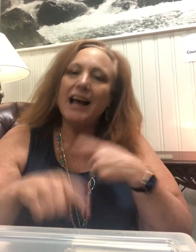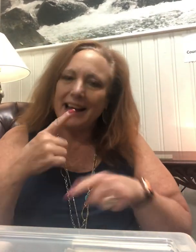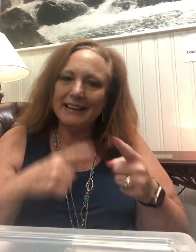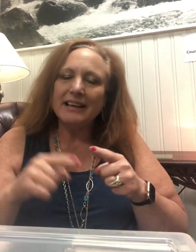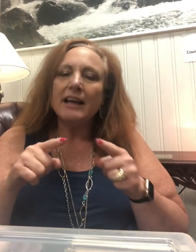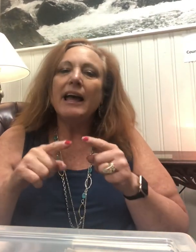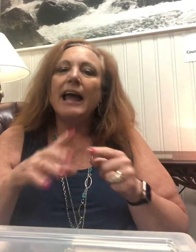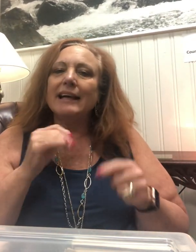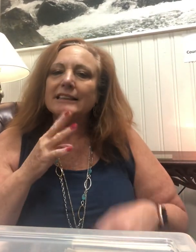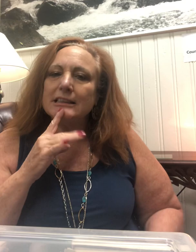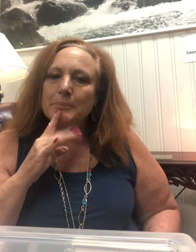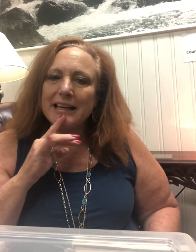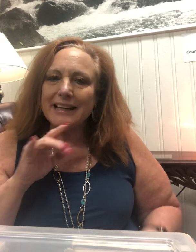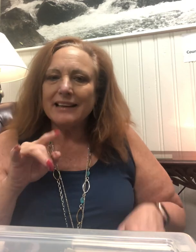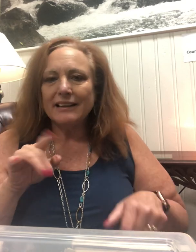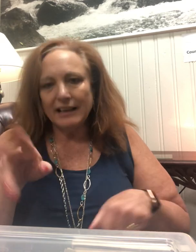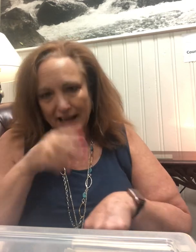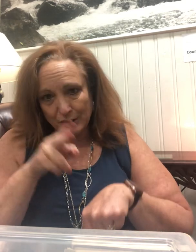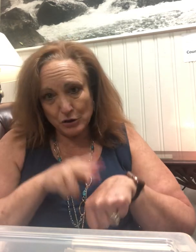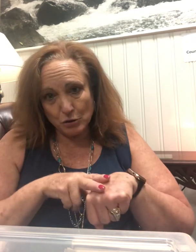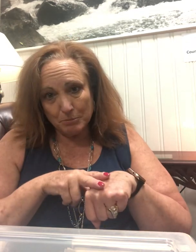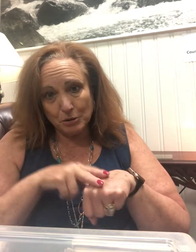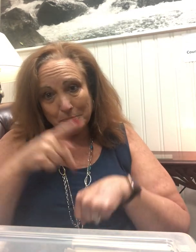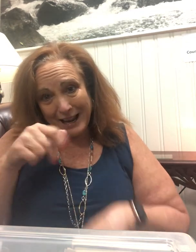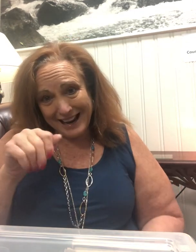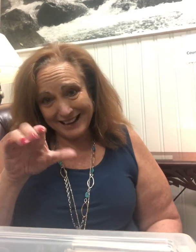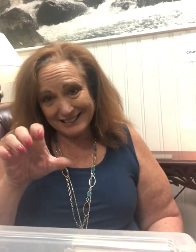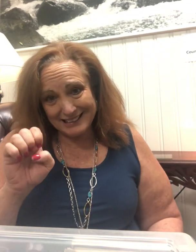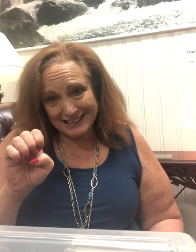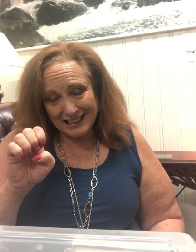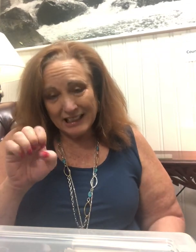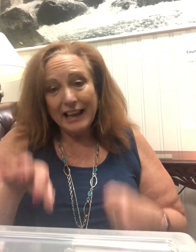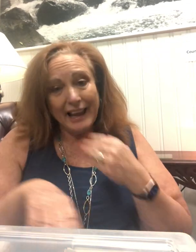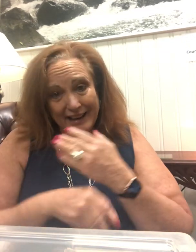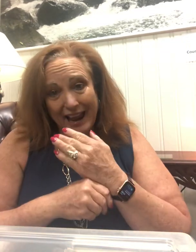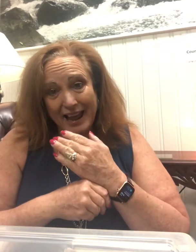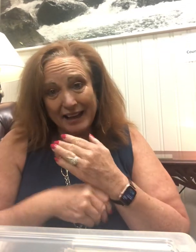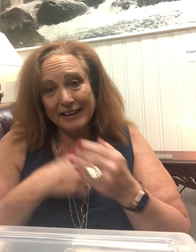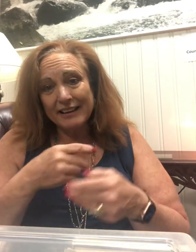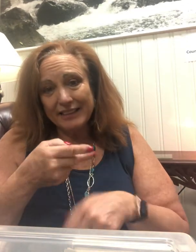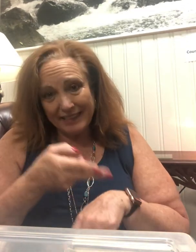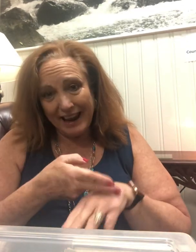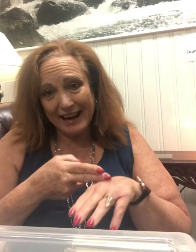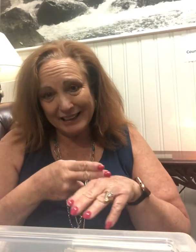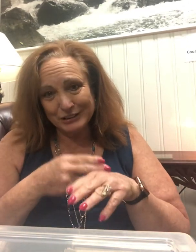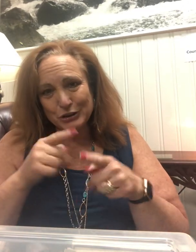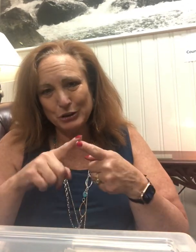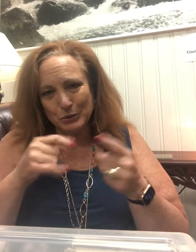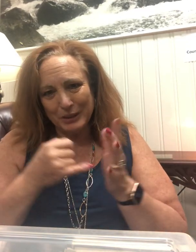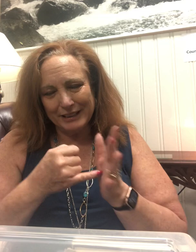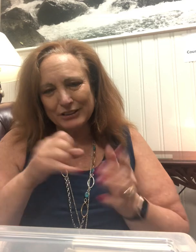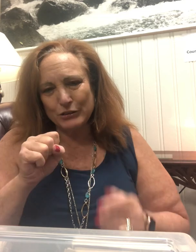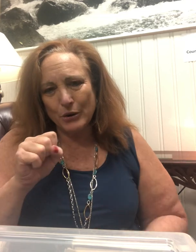sign and speak at a normal pace and add the hands to it. So,